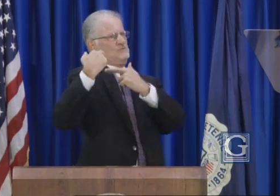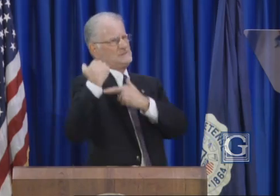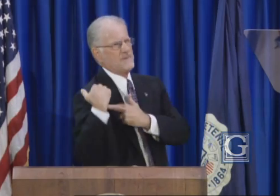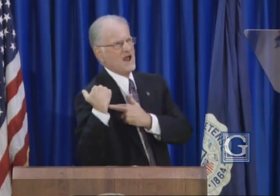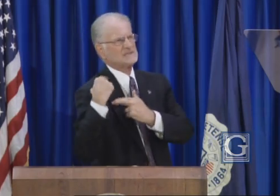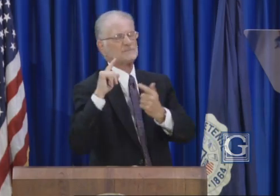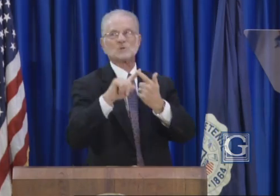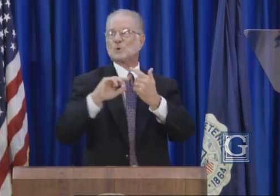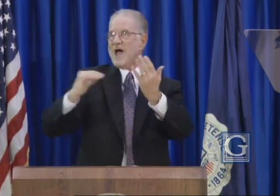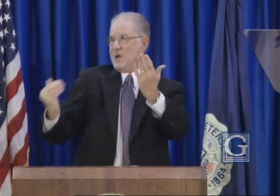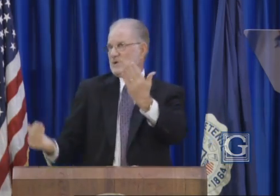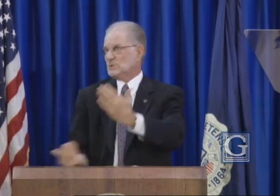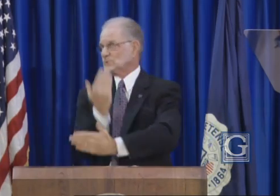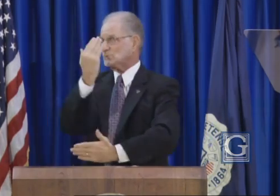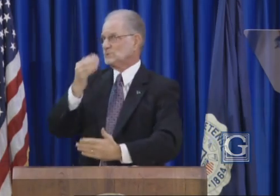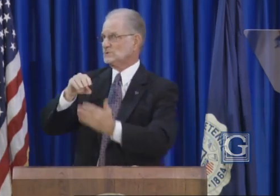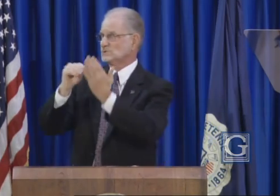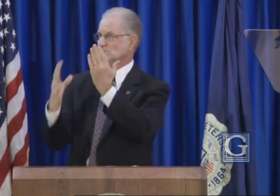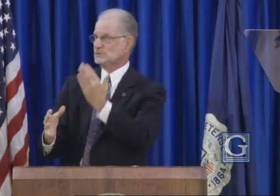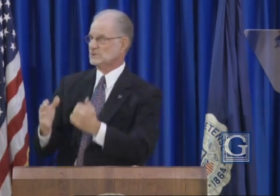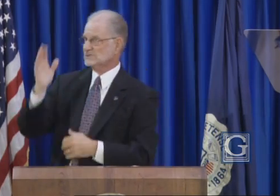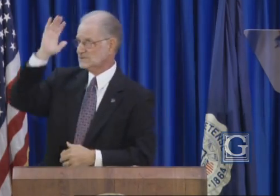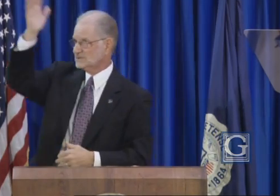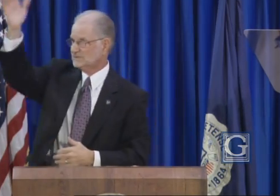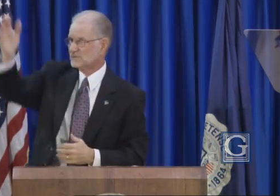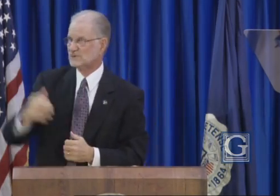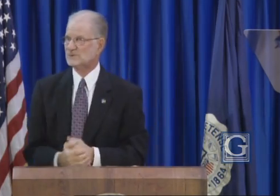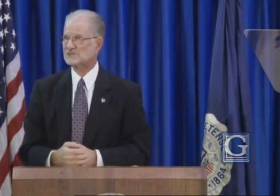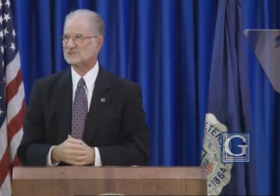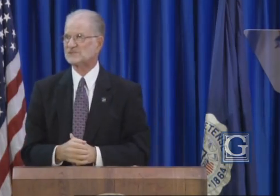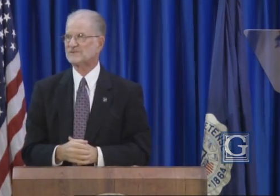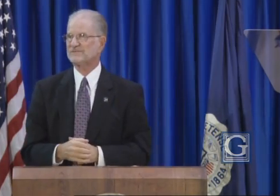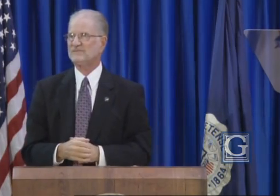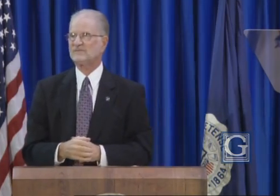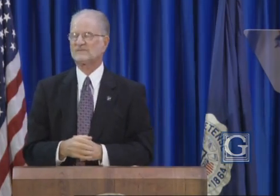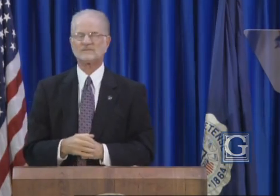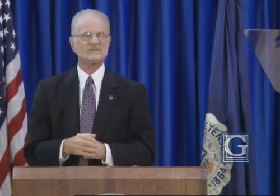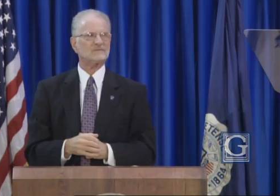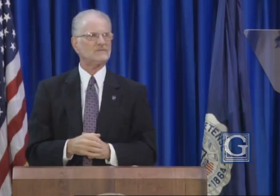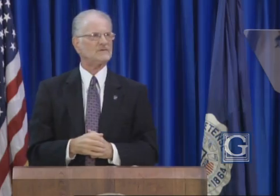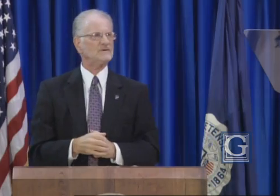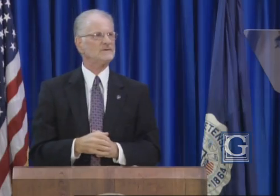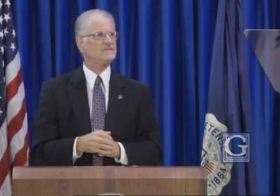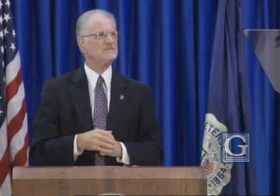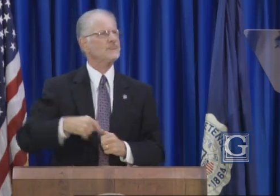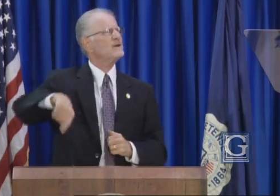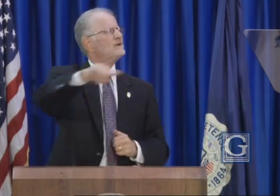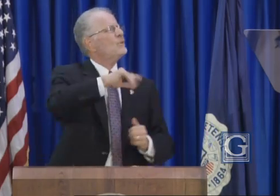strength. It is a promise and a responsibility to our new students.